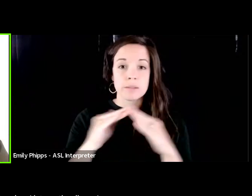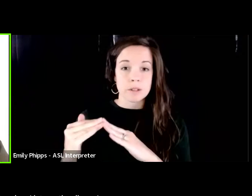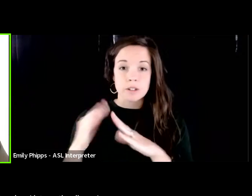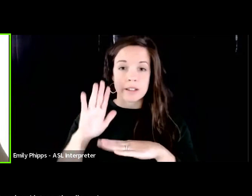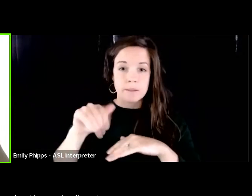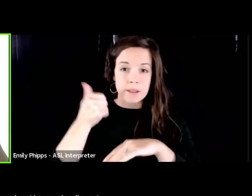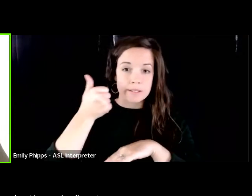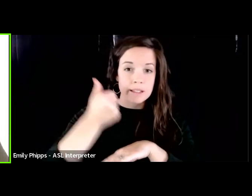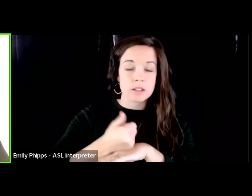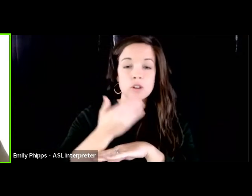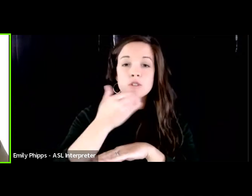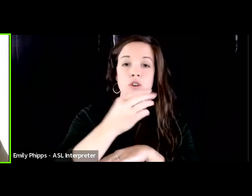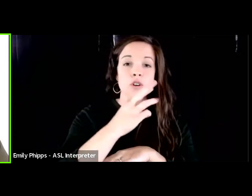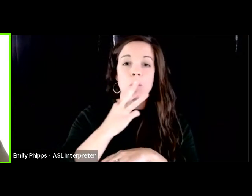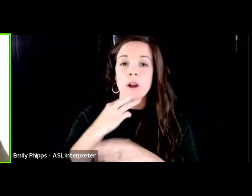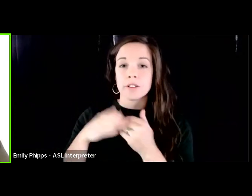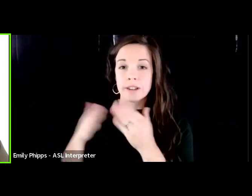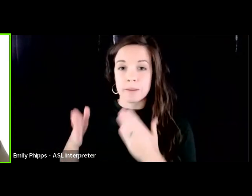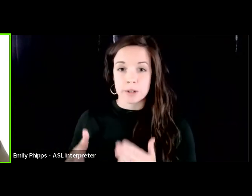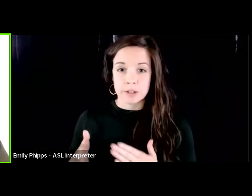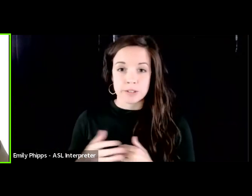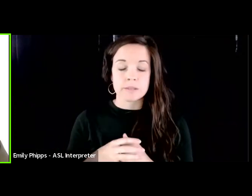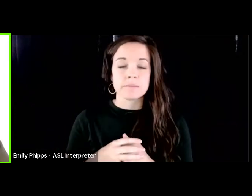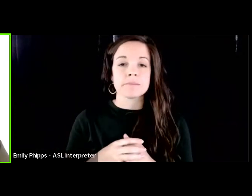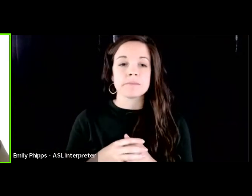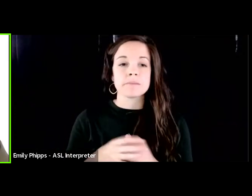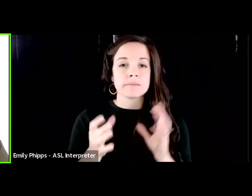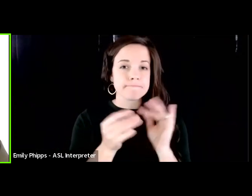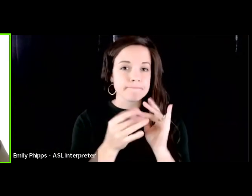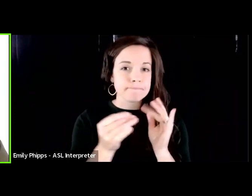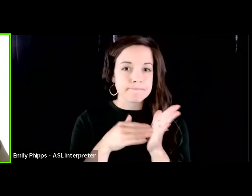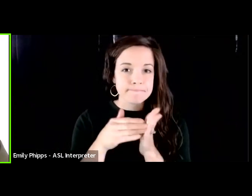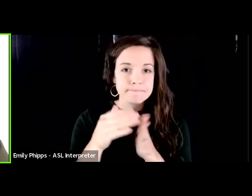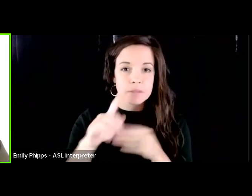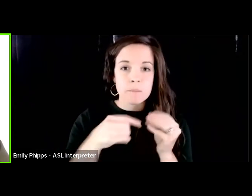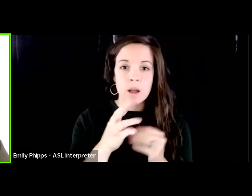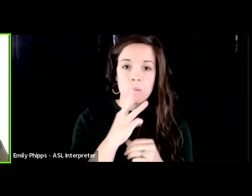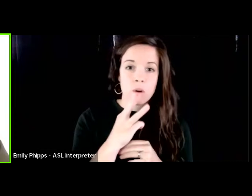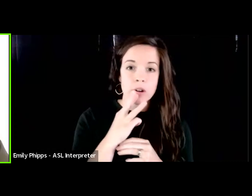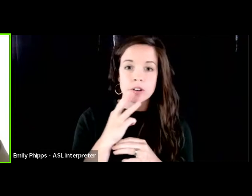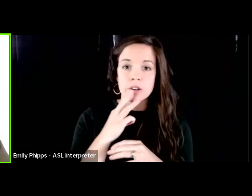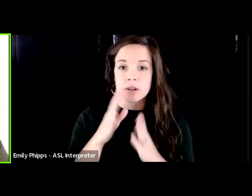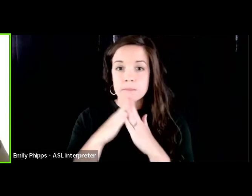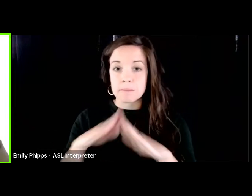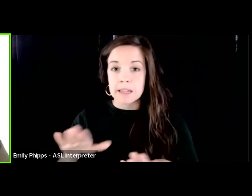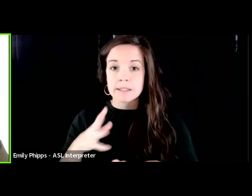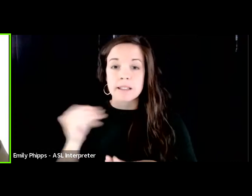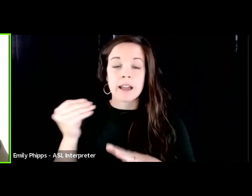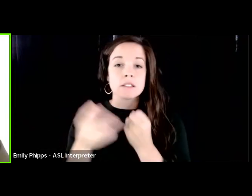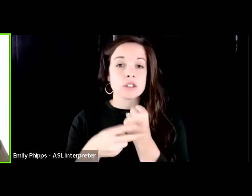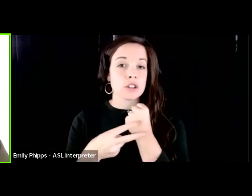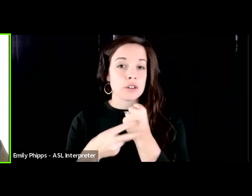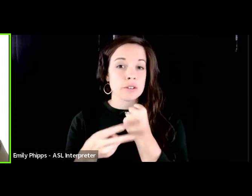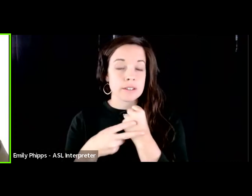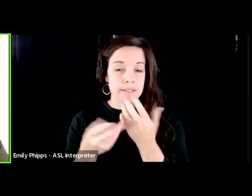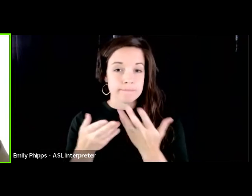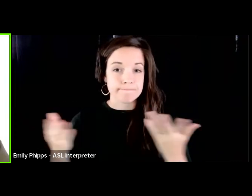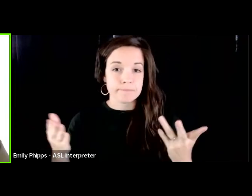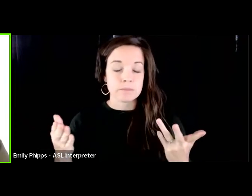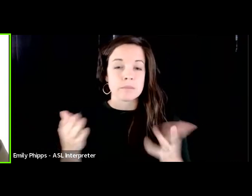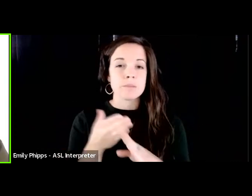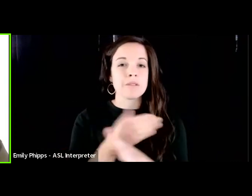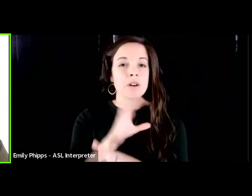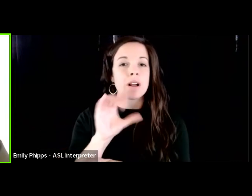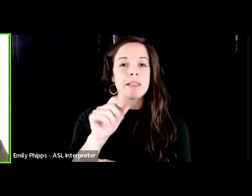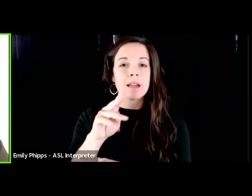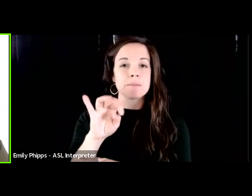Neighbors. Gidon speaks regularly on water, peace, and security issues, including before the UN Security Council, Climate Summit,